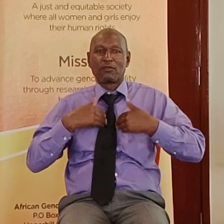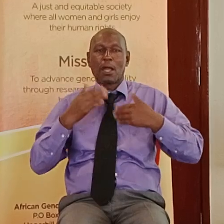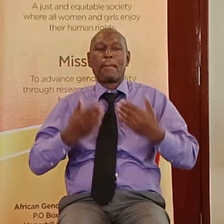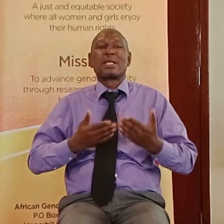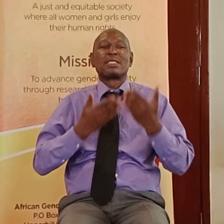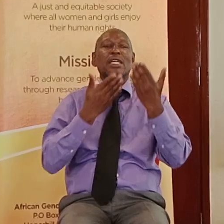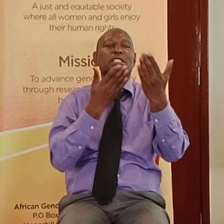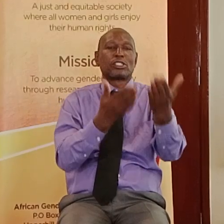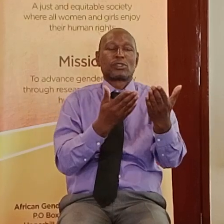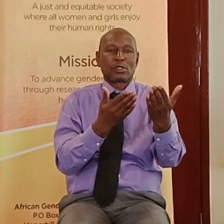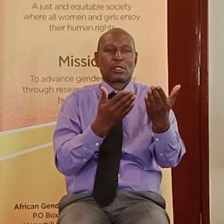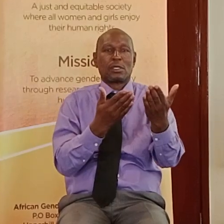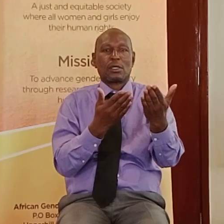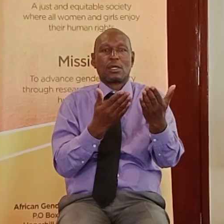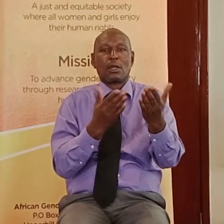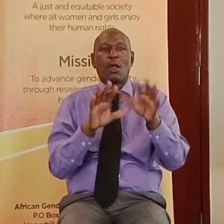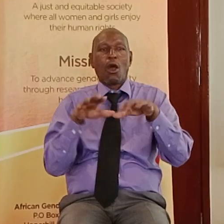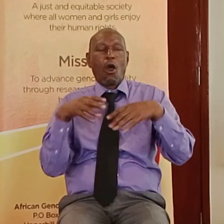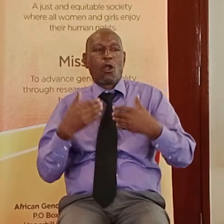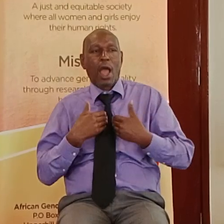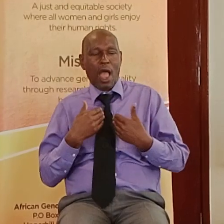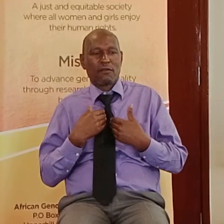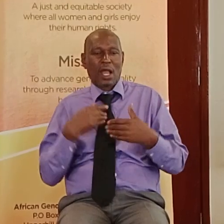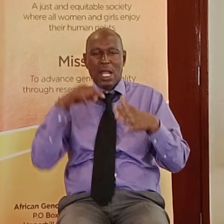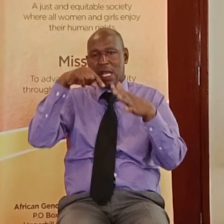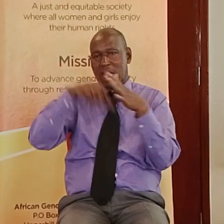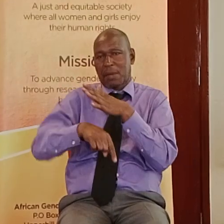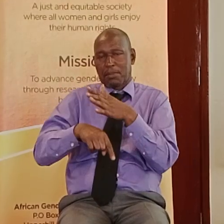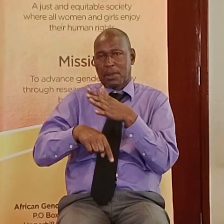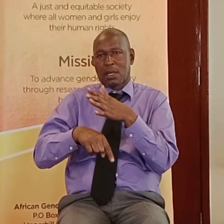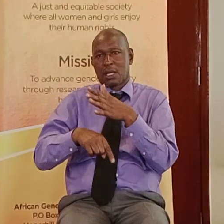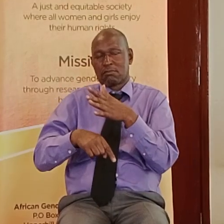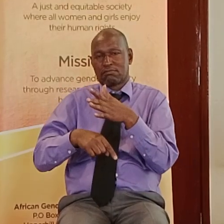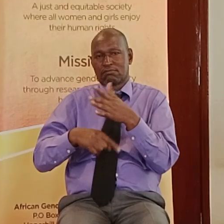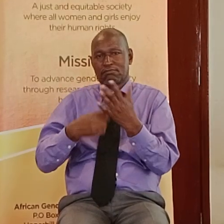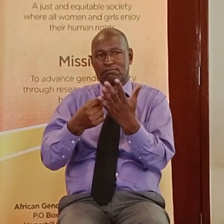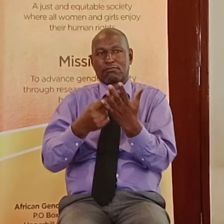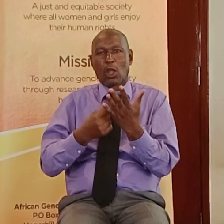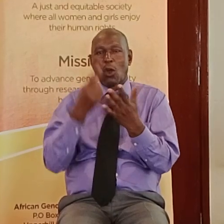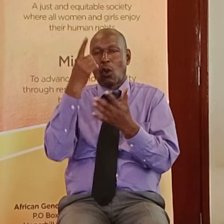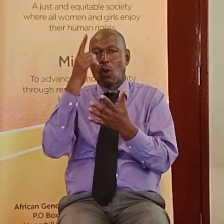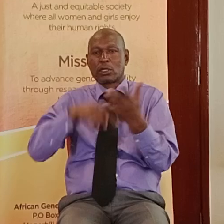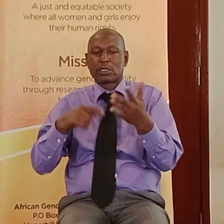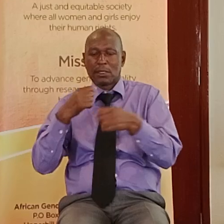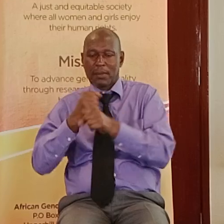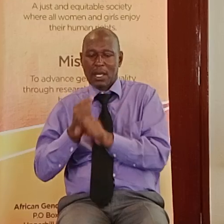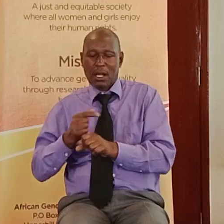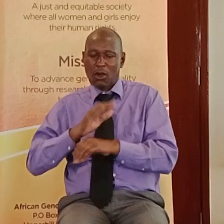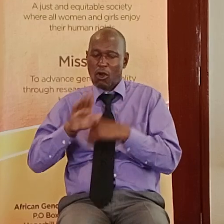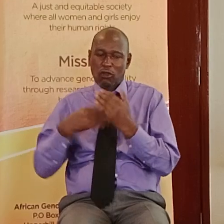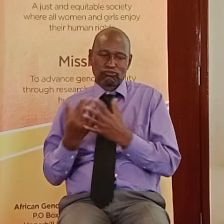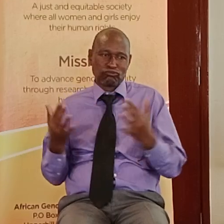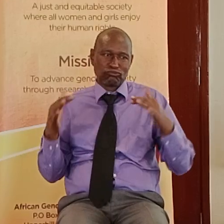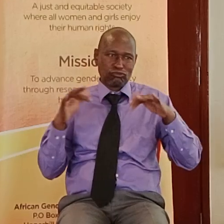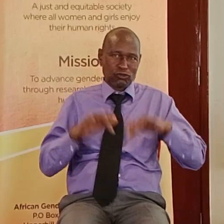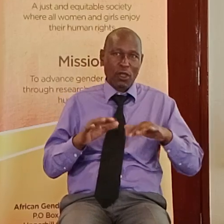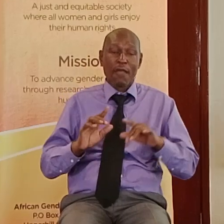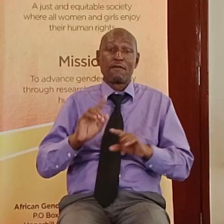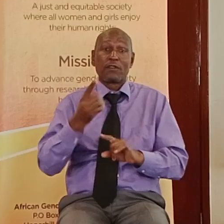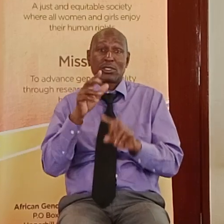or having a deep dive on what has brought us here. So first is to look at the status of